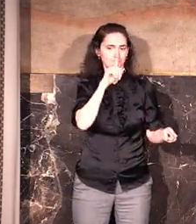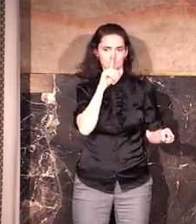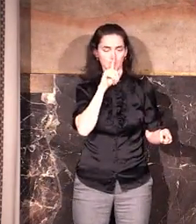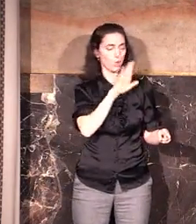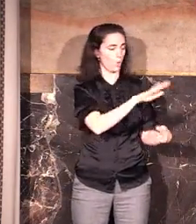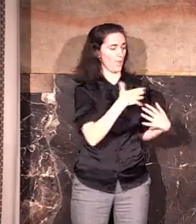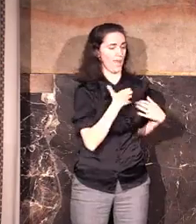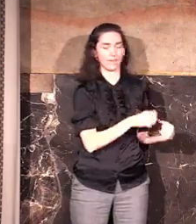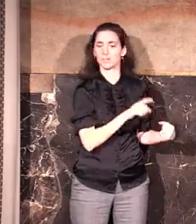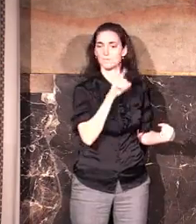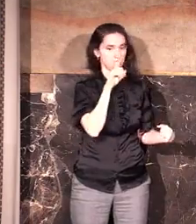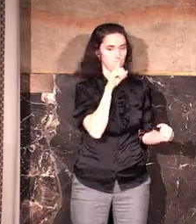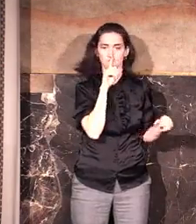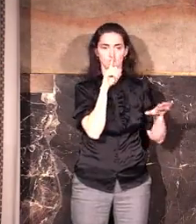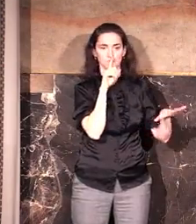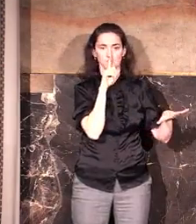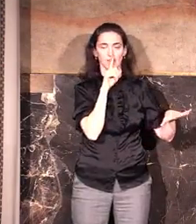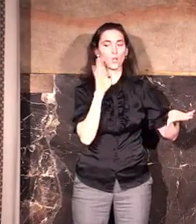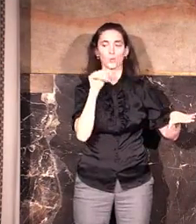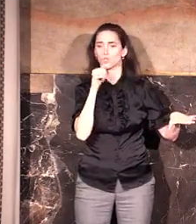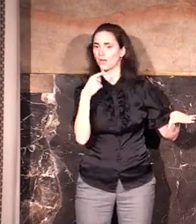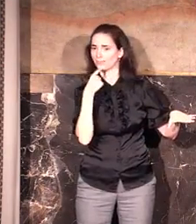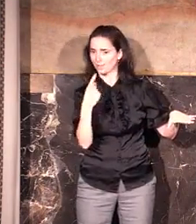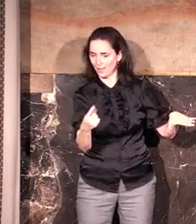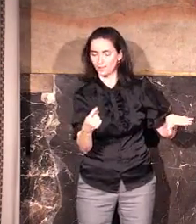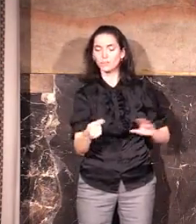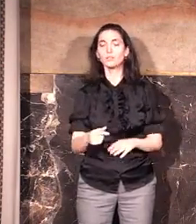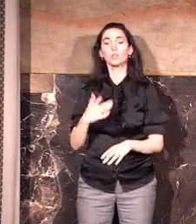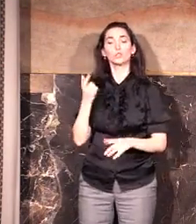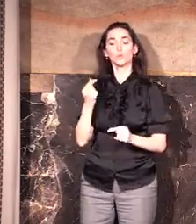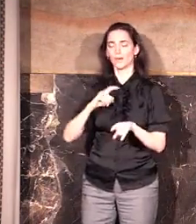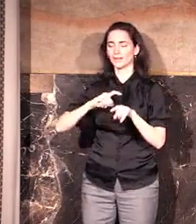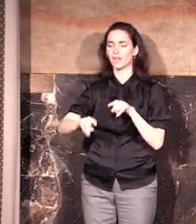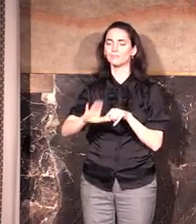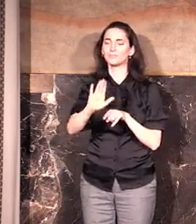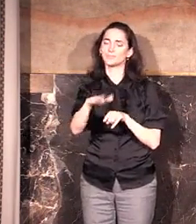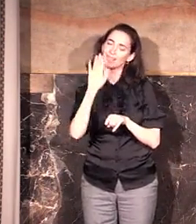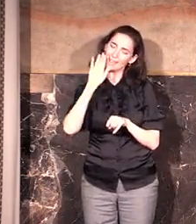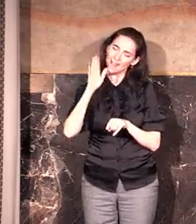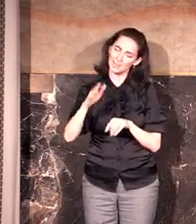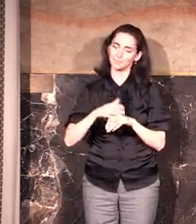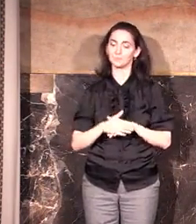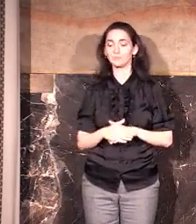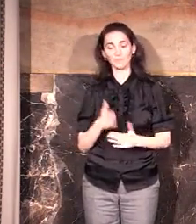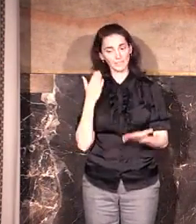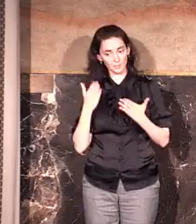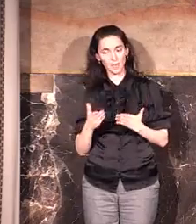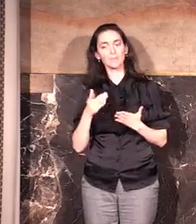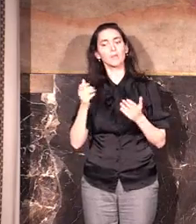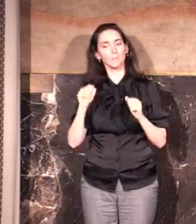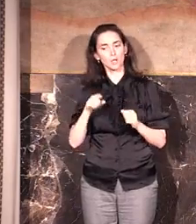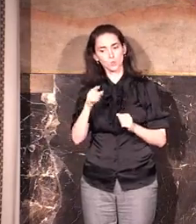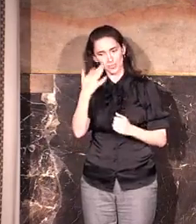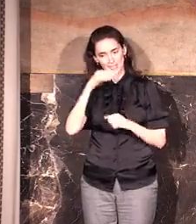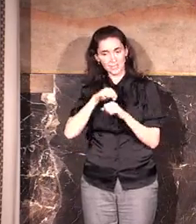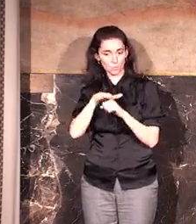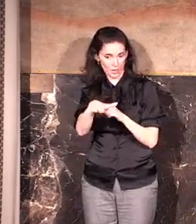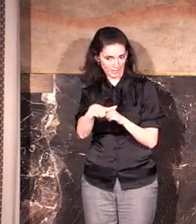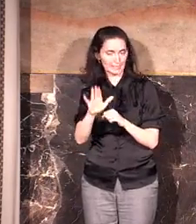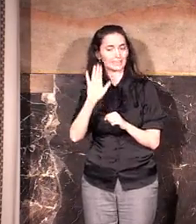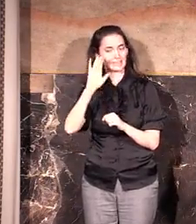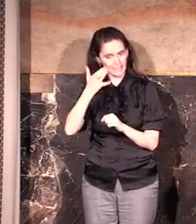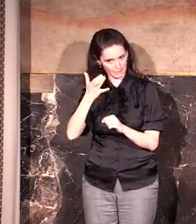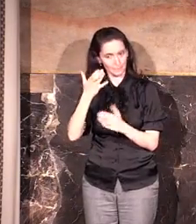of the individual that they came into contact with. Instead, you would get a call and inform you, you may have been exposed per our records to